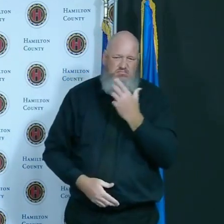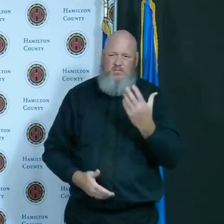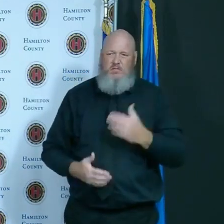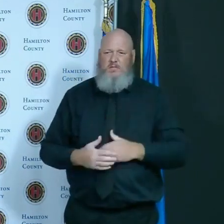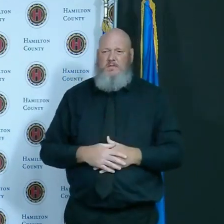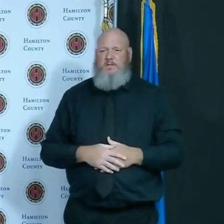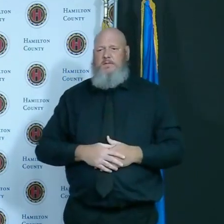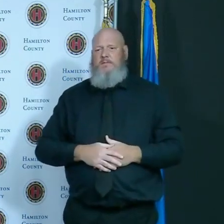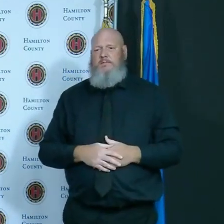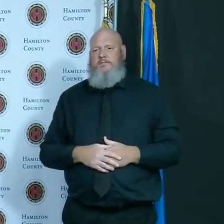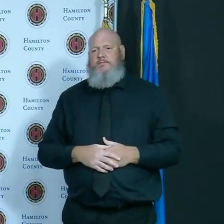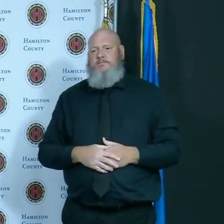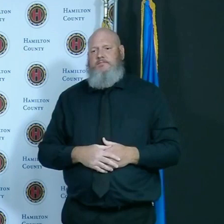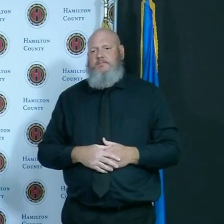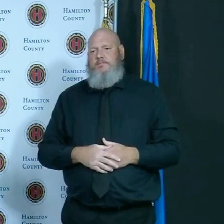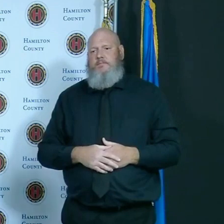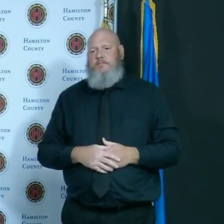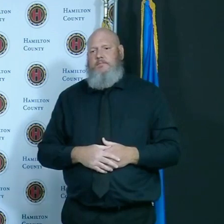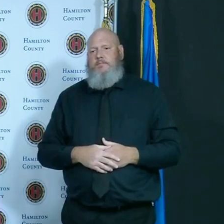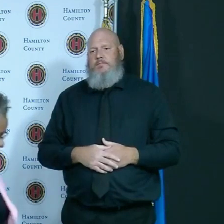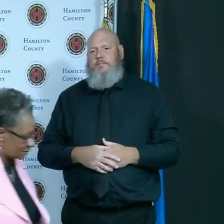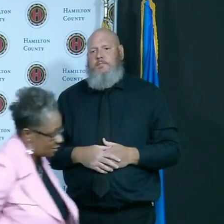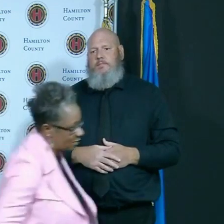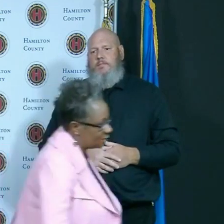is the county planning to approach those?